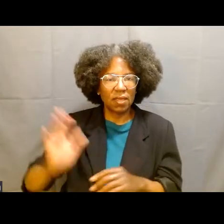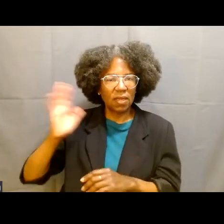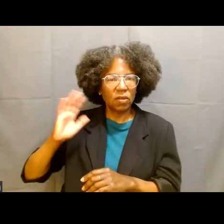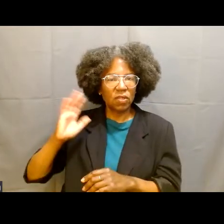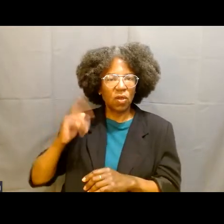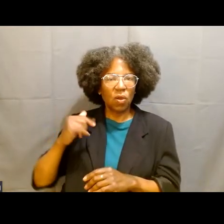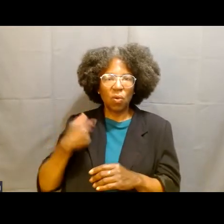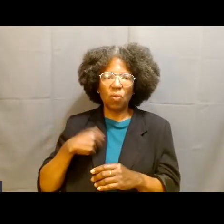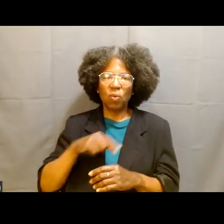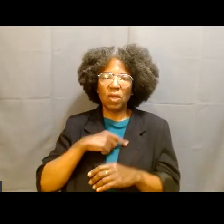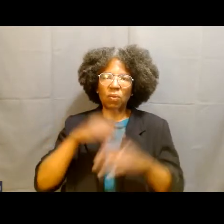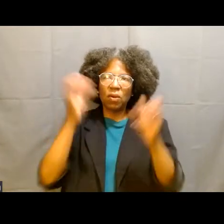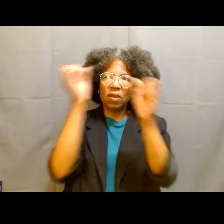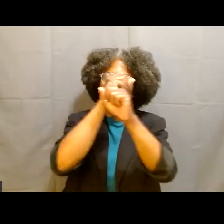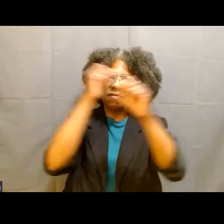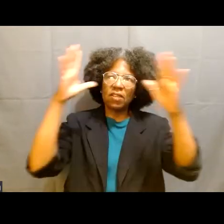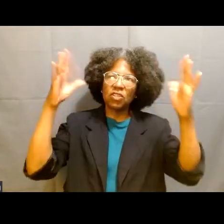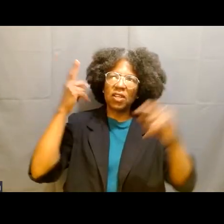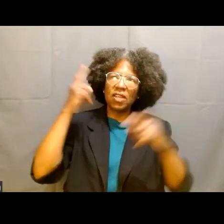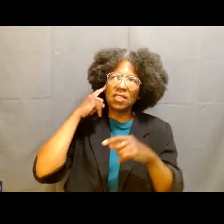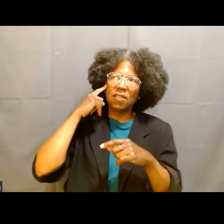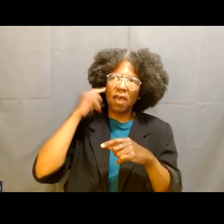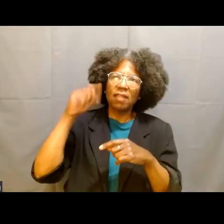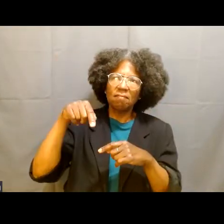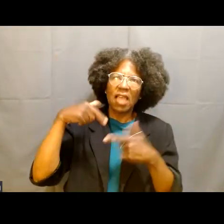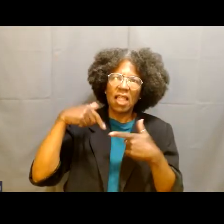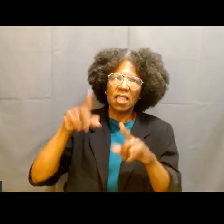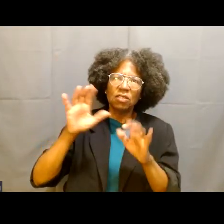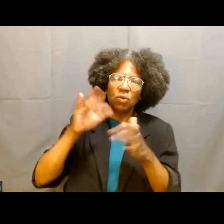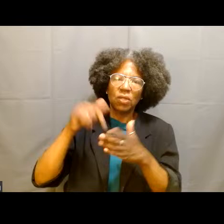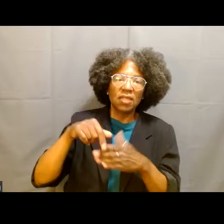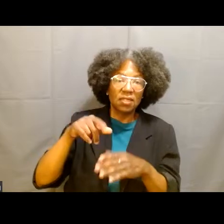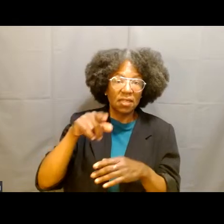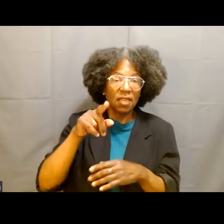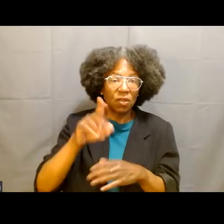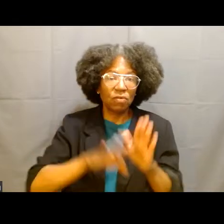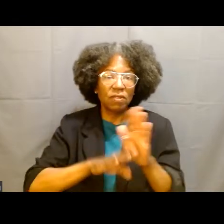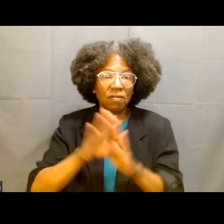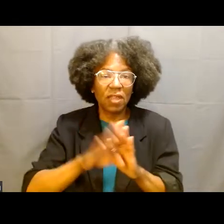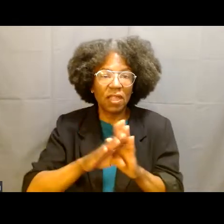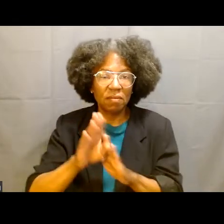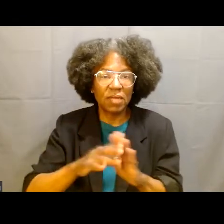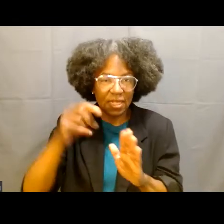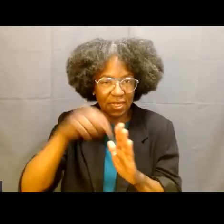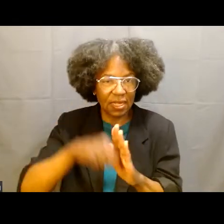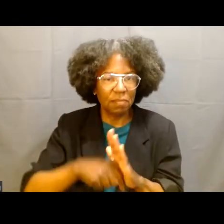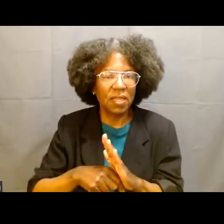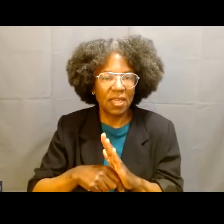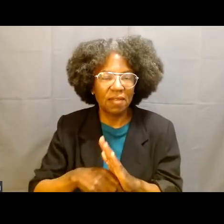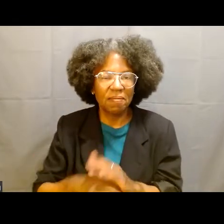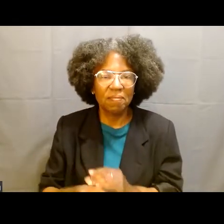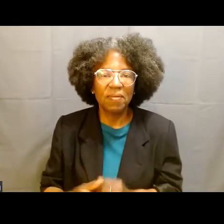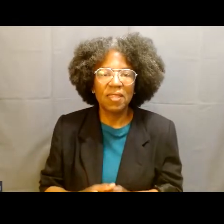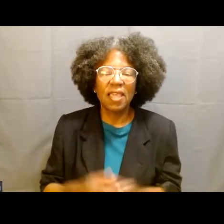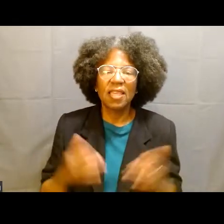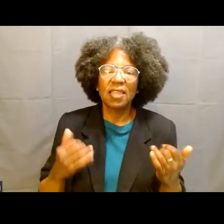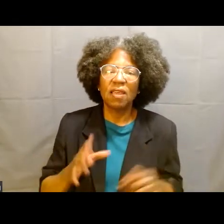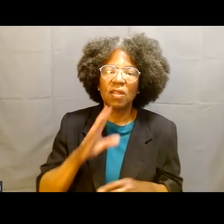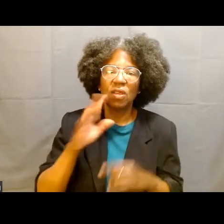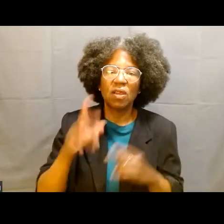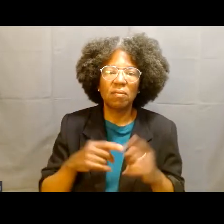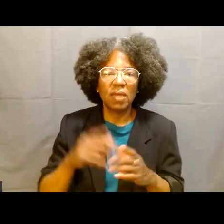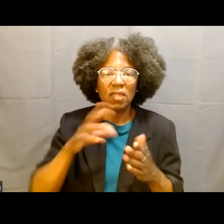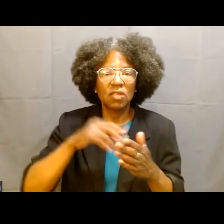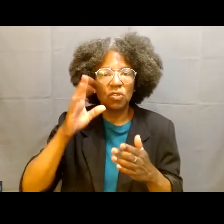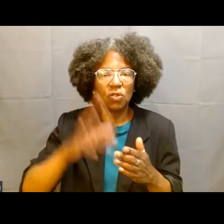do this. And you have really developed it deeply over years. Now getting into student panels and getting the students at the center